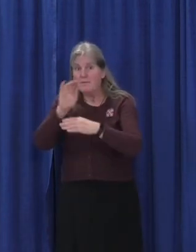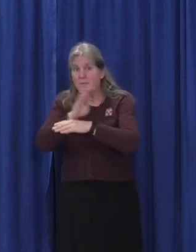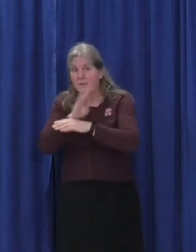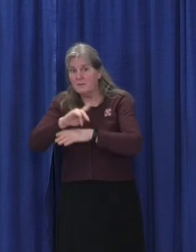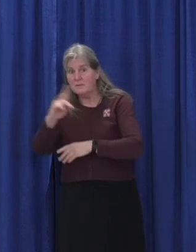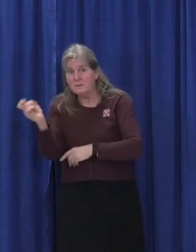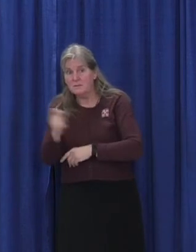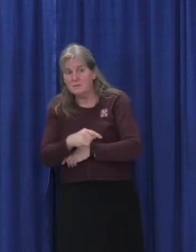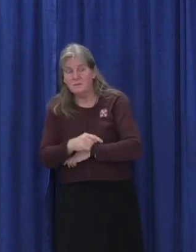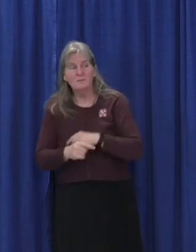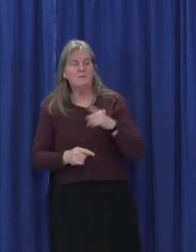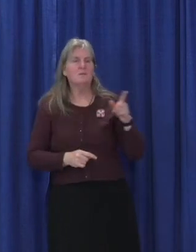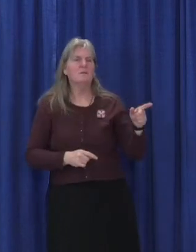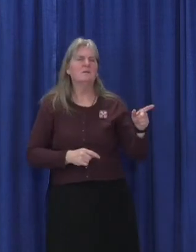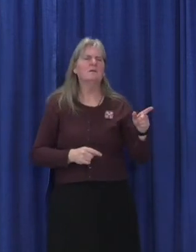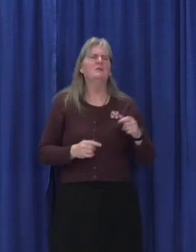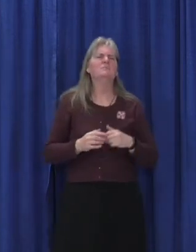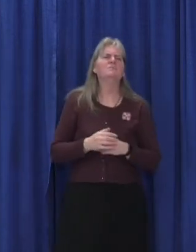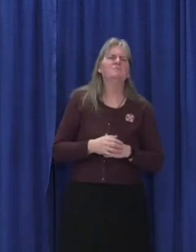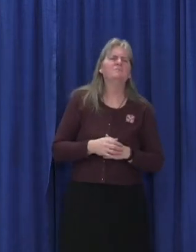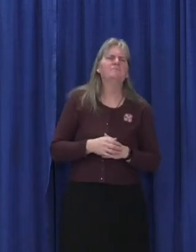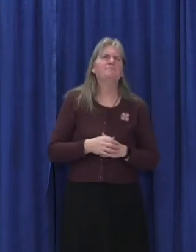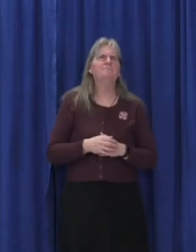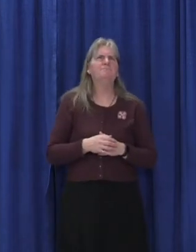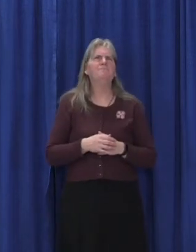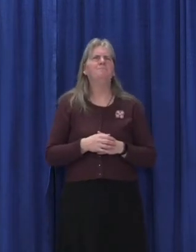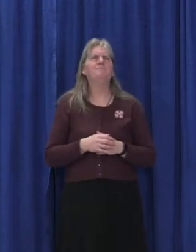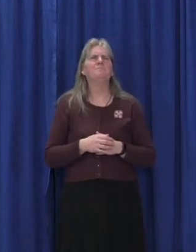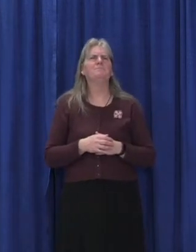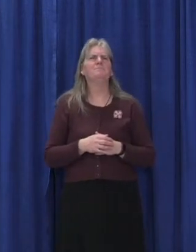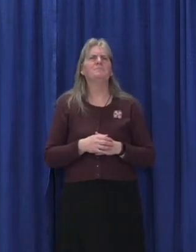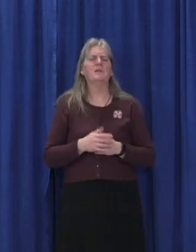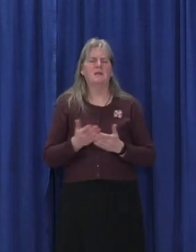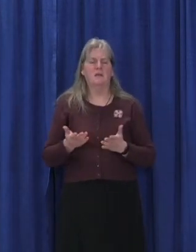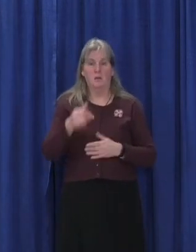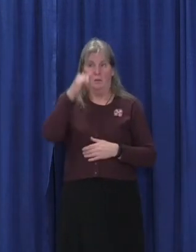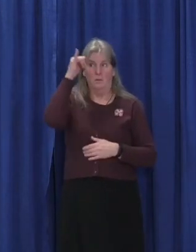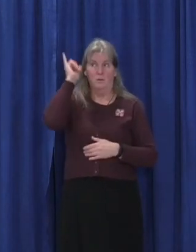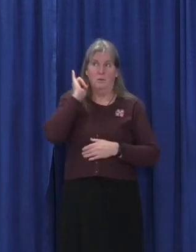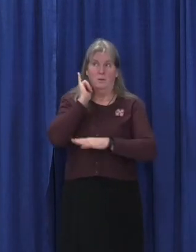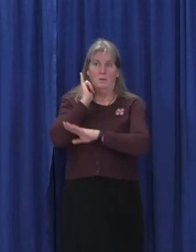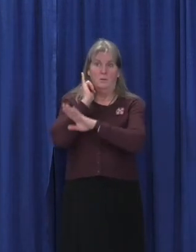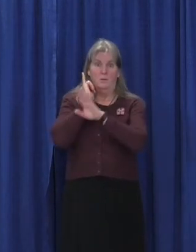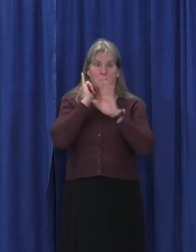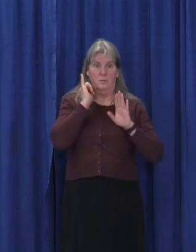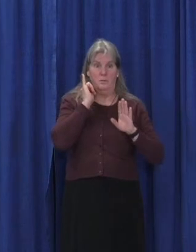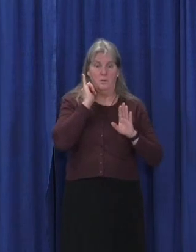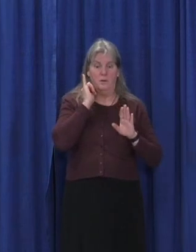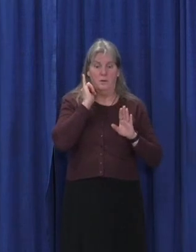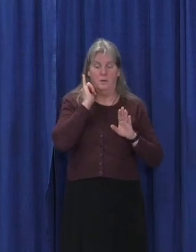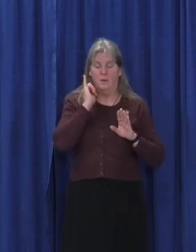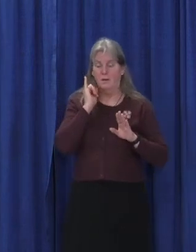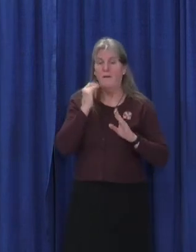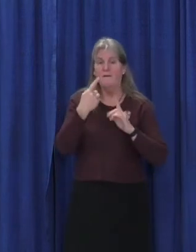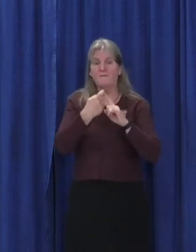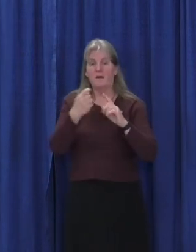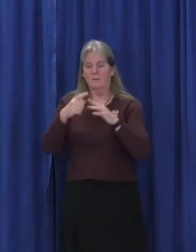So we have, when we look at the territory from the beginning of the